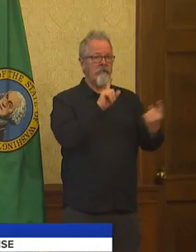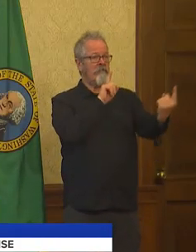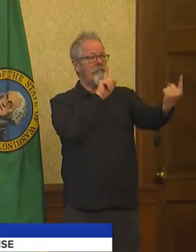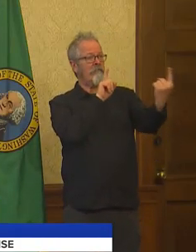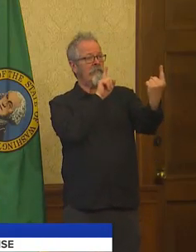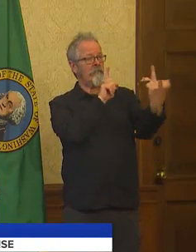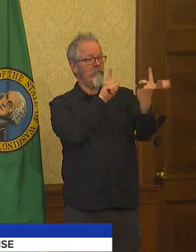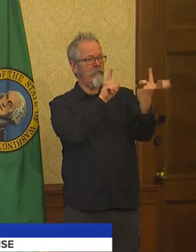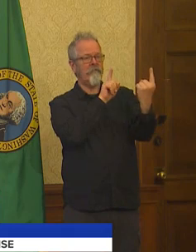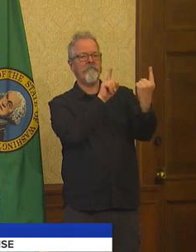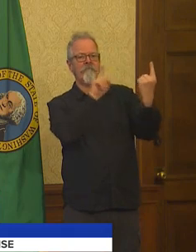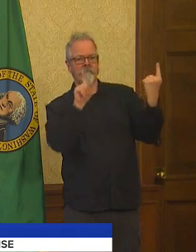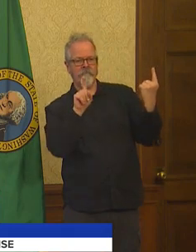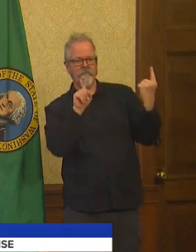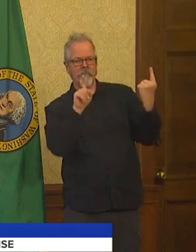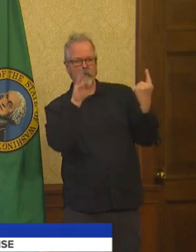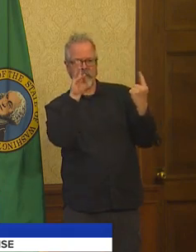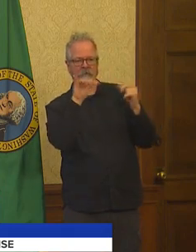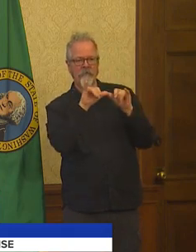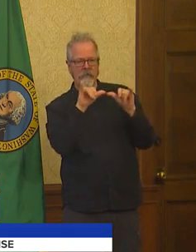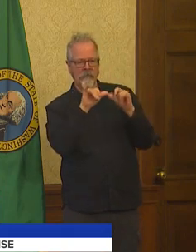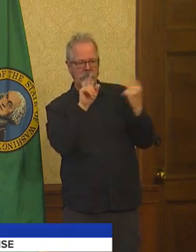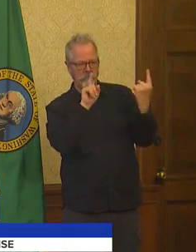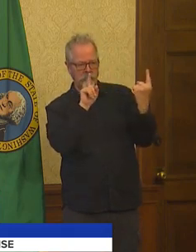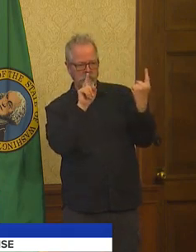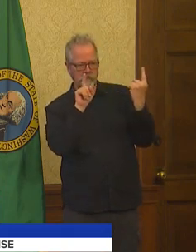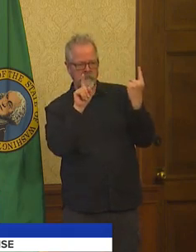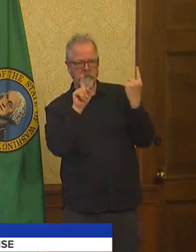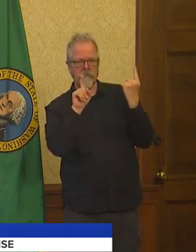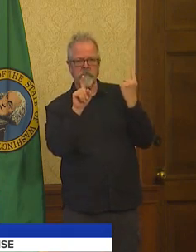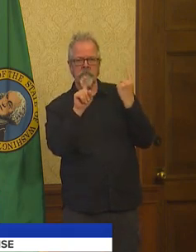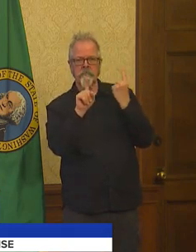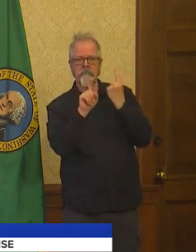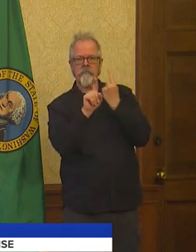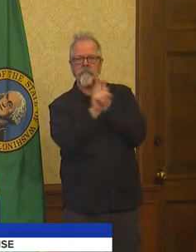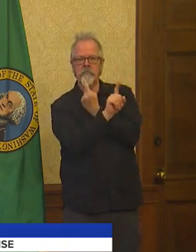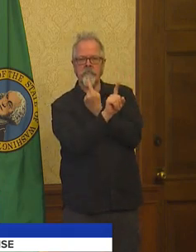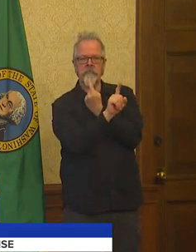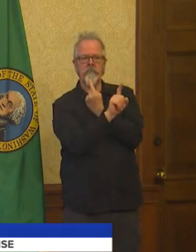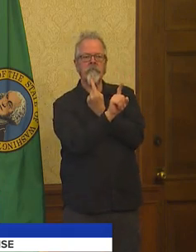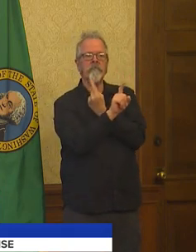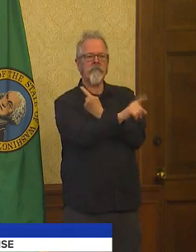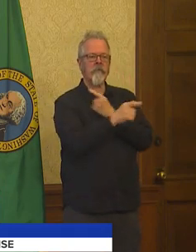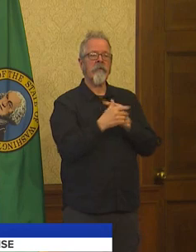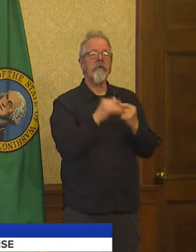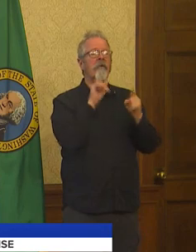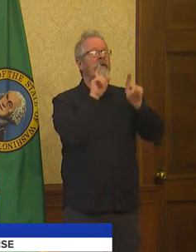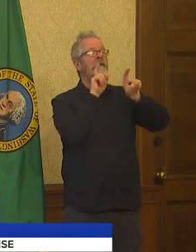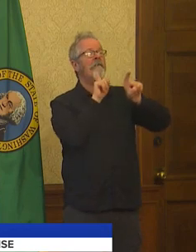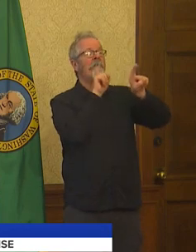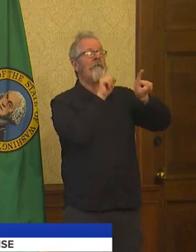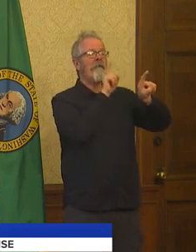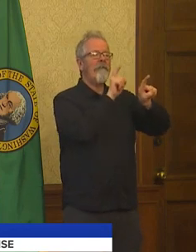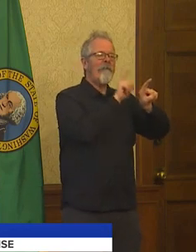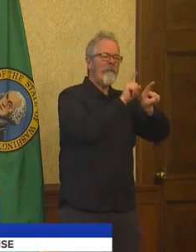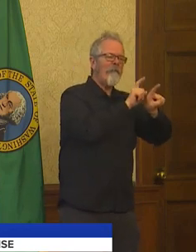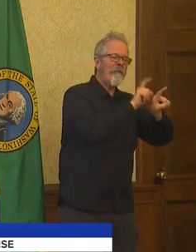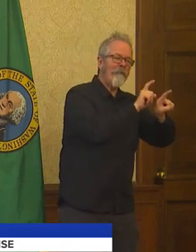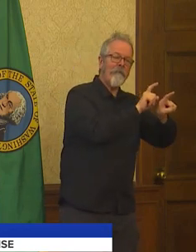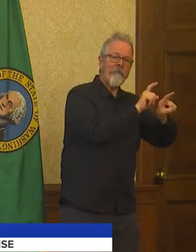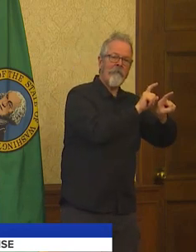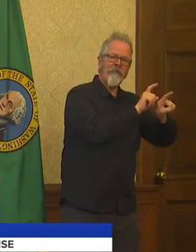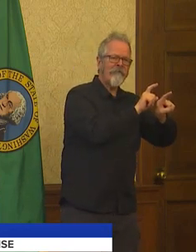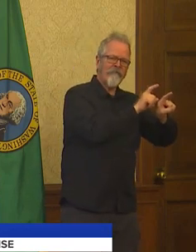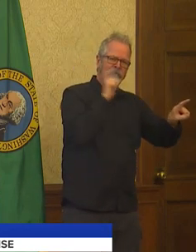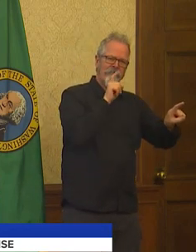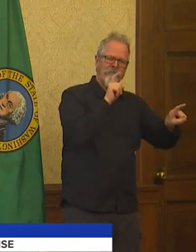it is important to say, too, that today's action does not restrict the ability of local governments to maintain restrictions on their